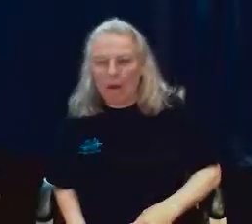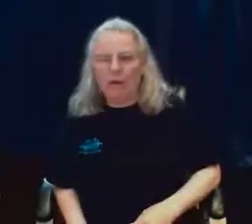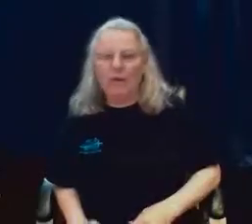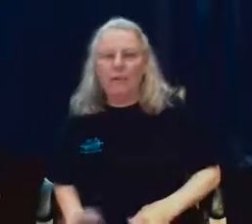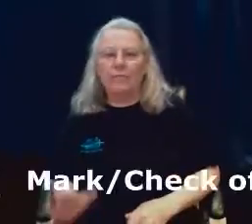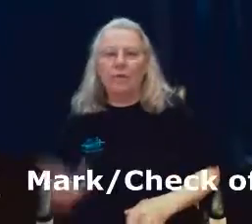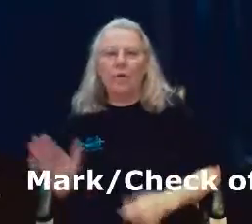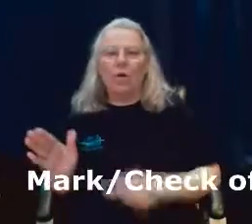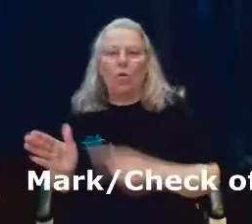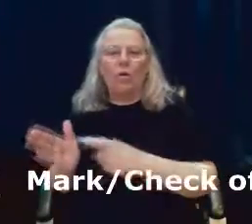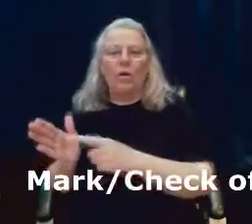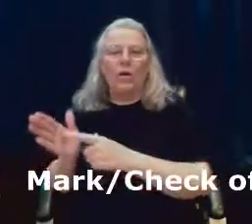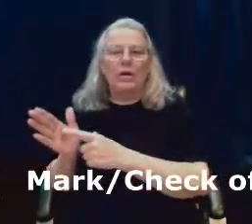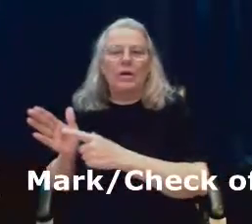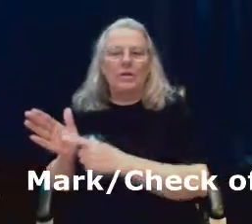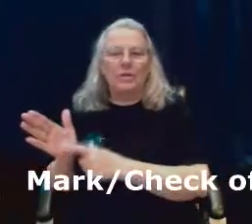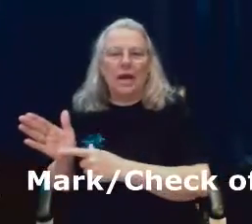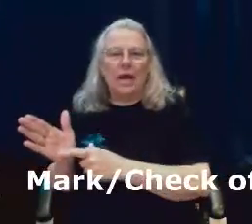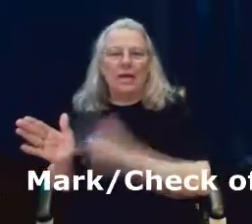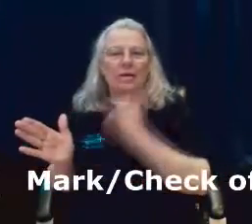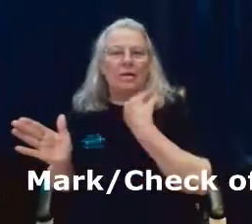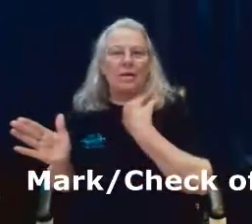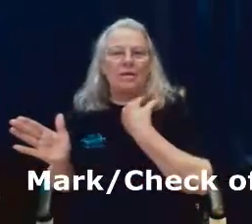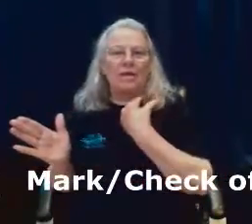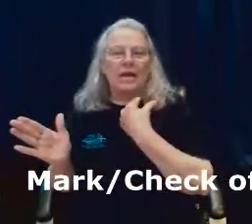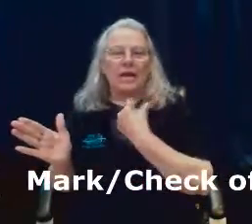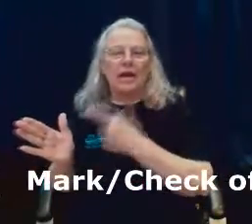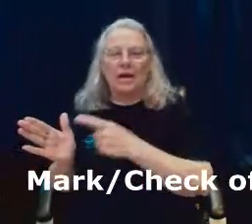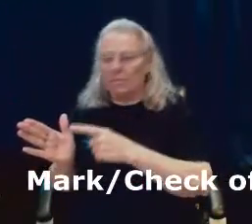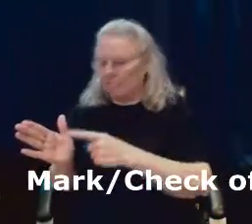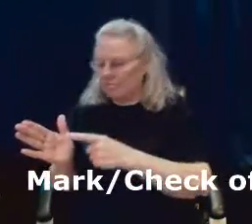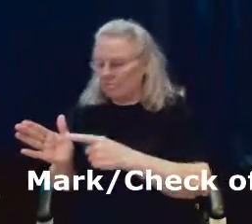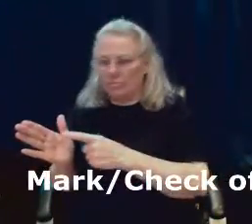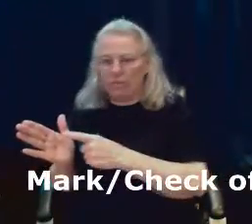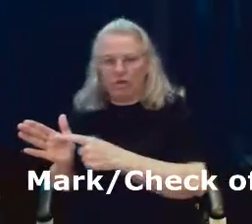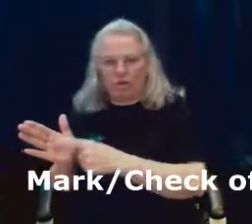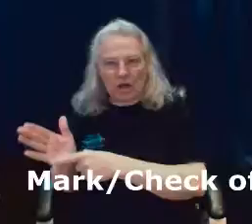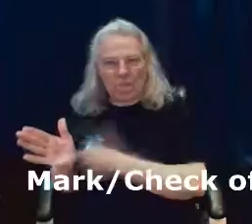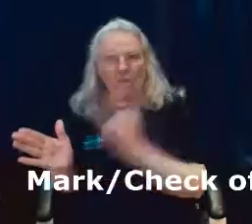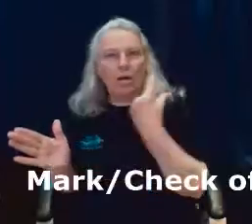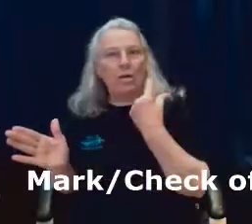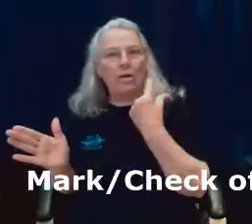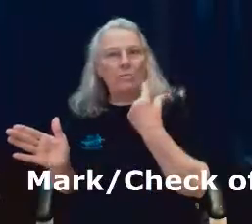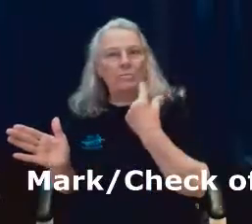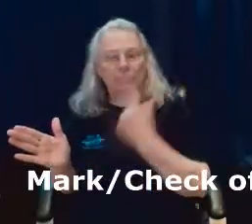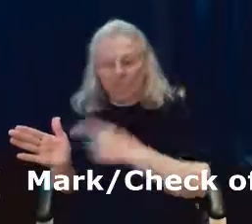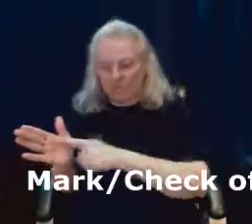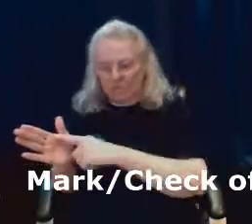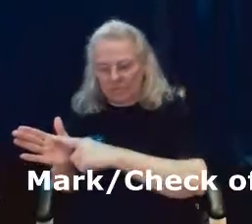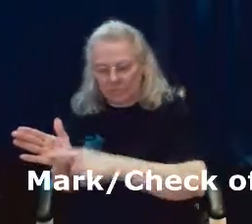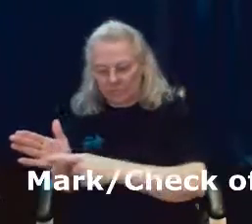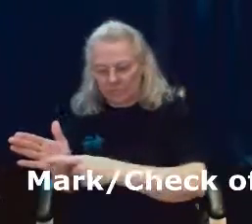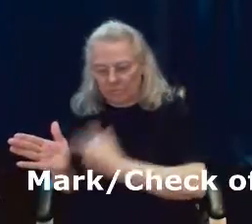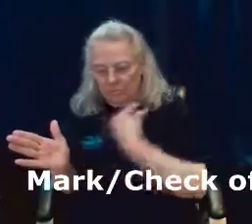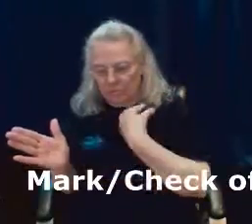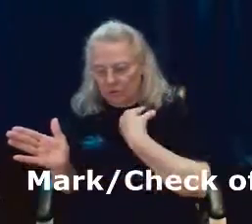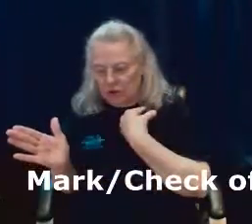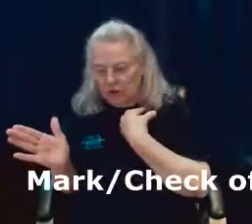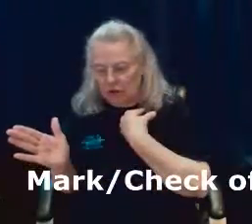Mark, or take, it's like a check mark to check it